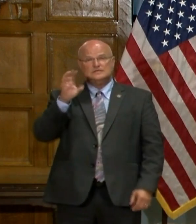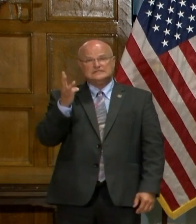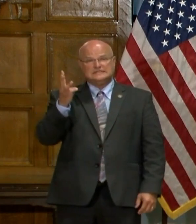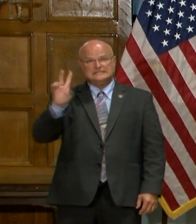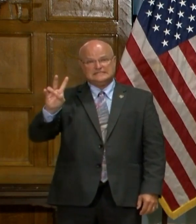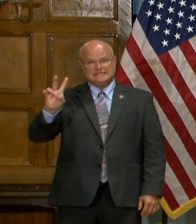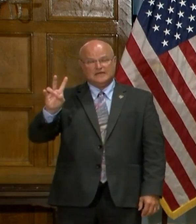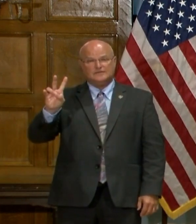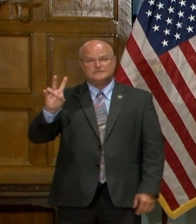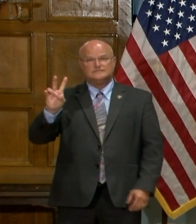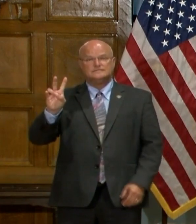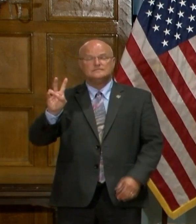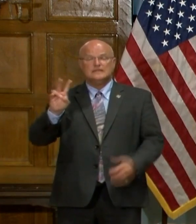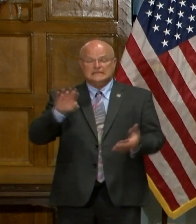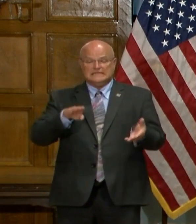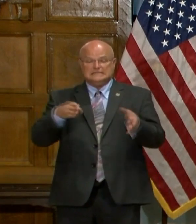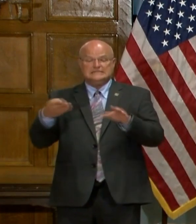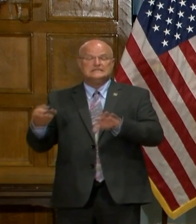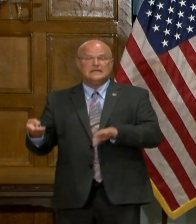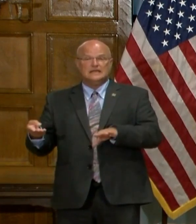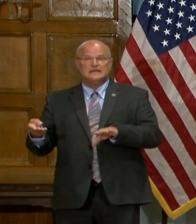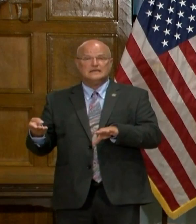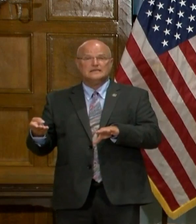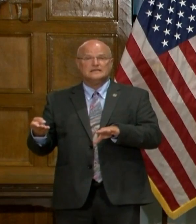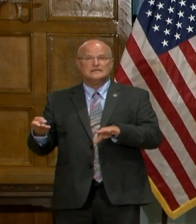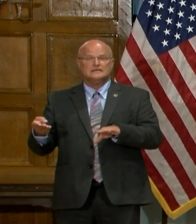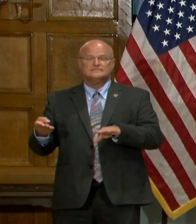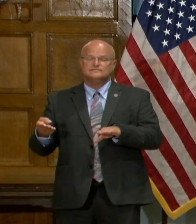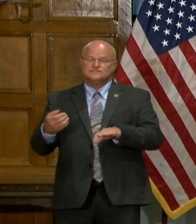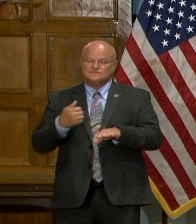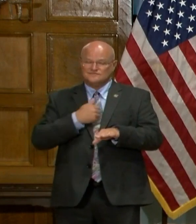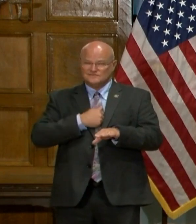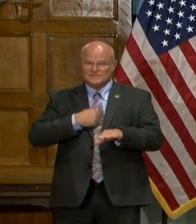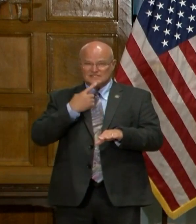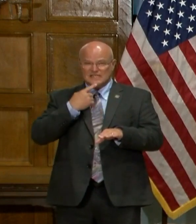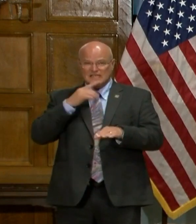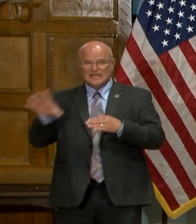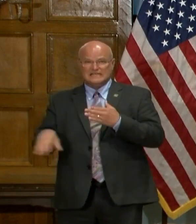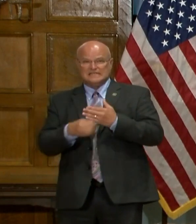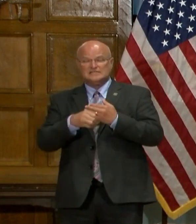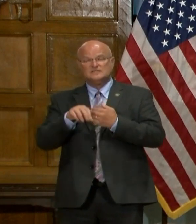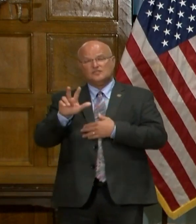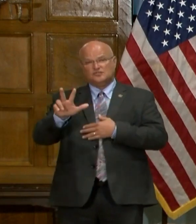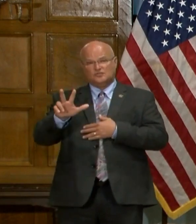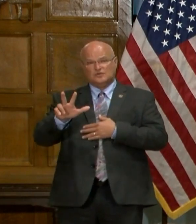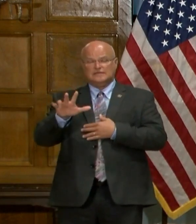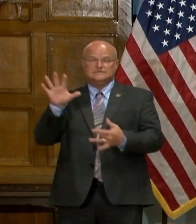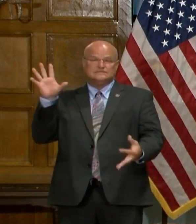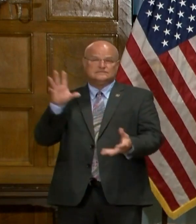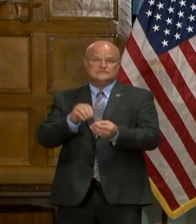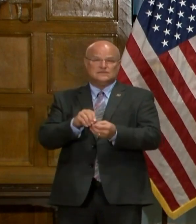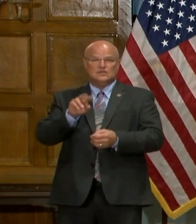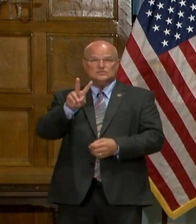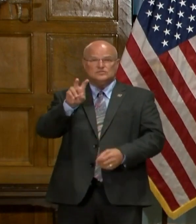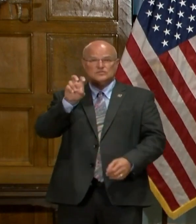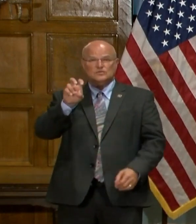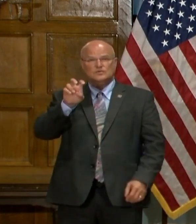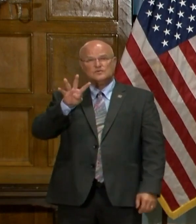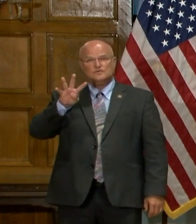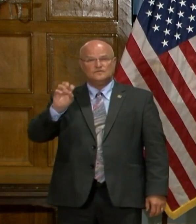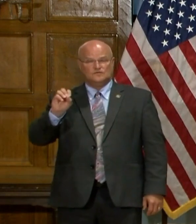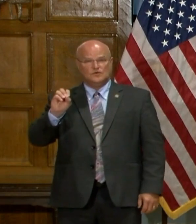267. In terms of deaths, we hate to say it, but we have an additional 3 deaths. That brings us to